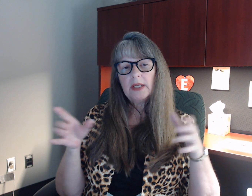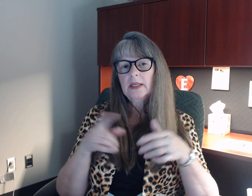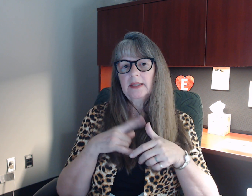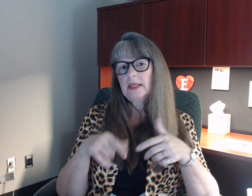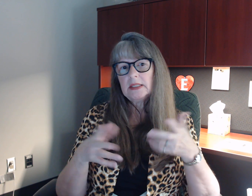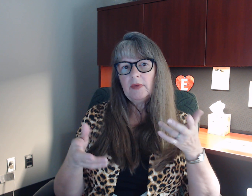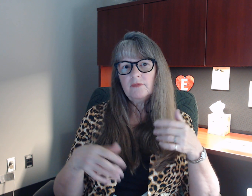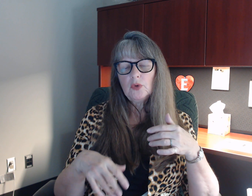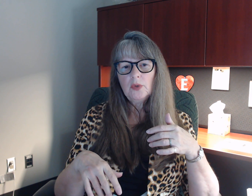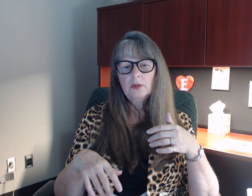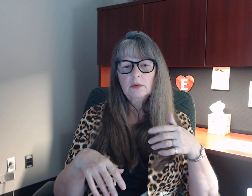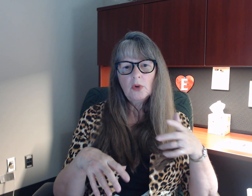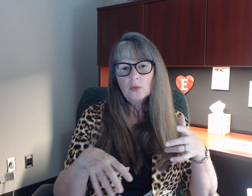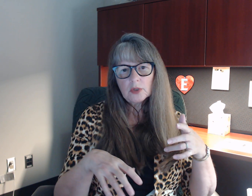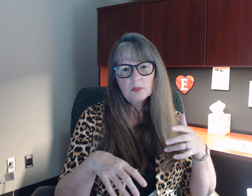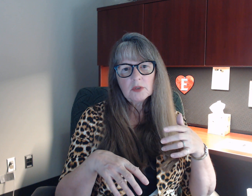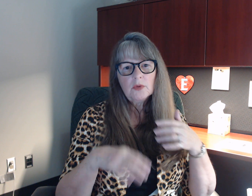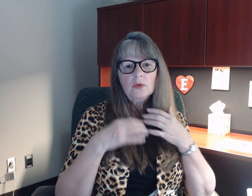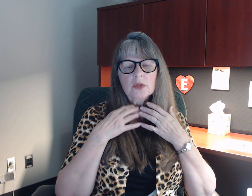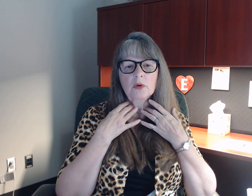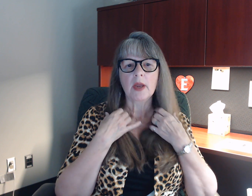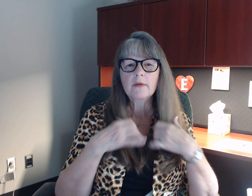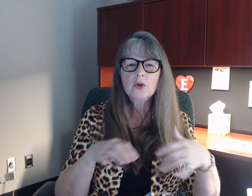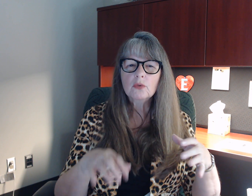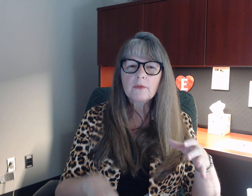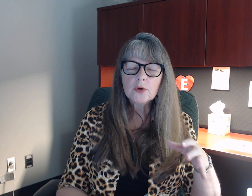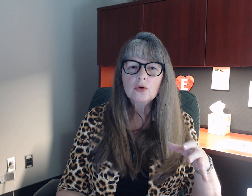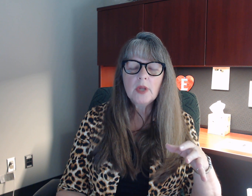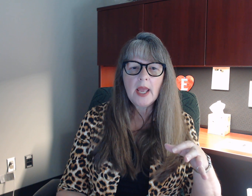like Thanksgiving food and Christmas food, and so funeral food and